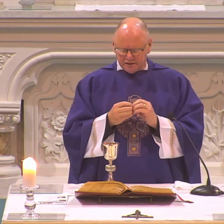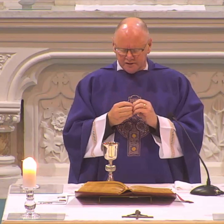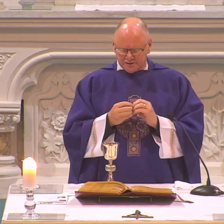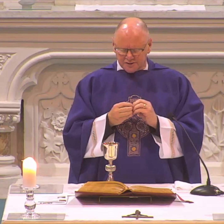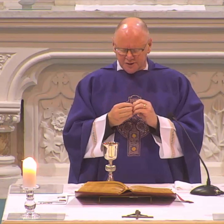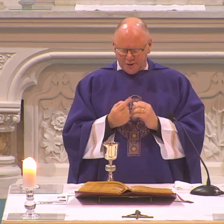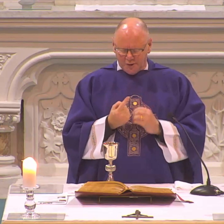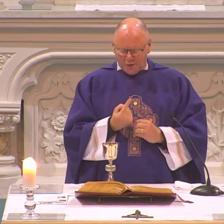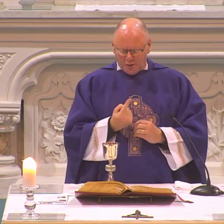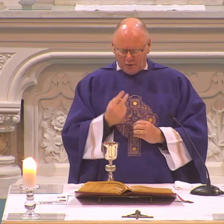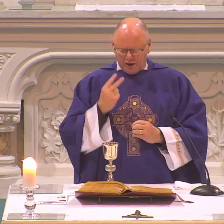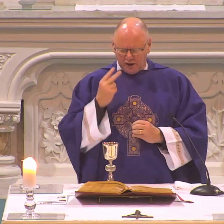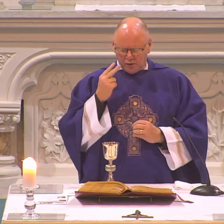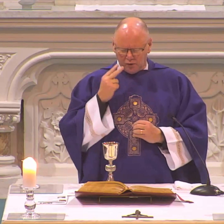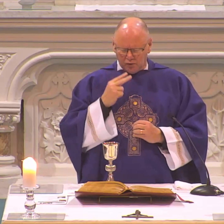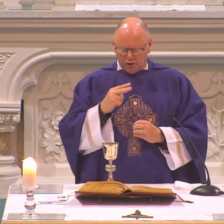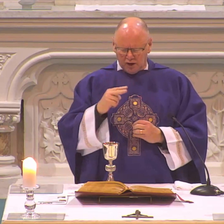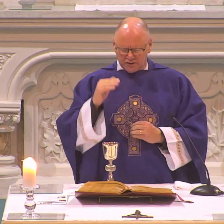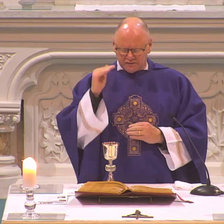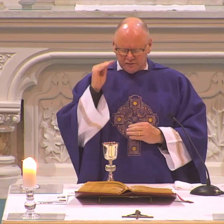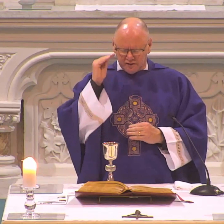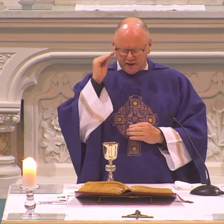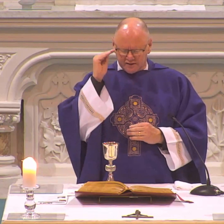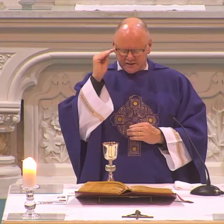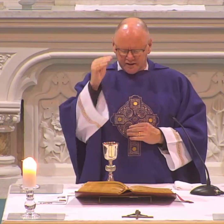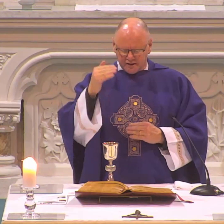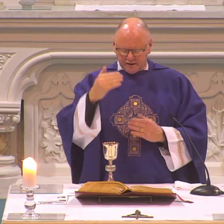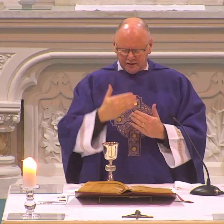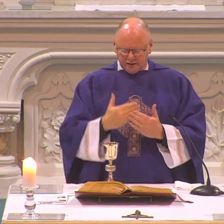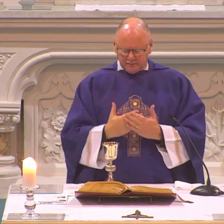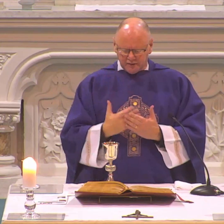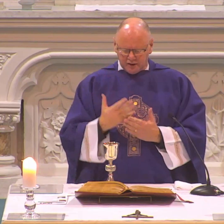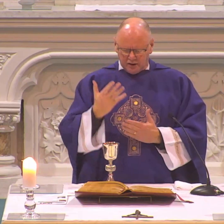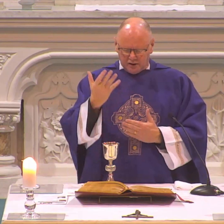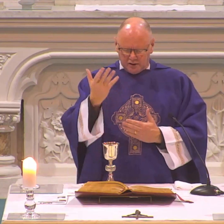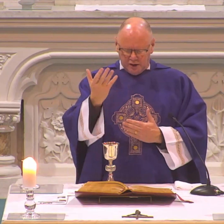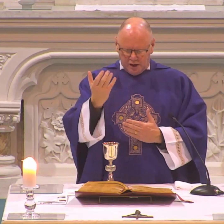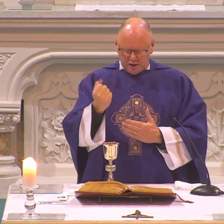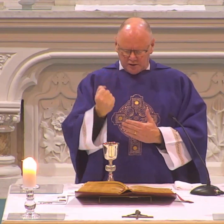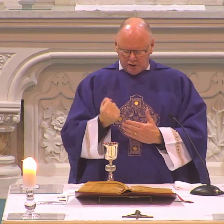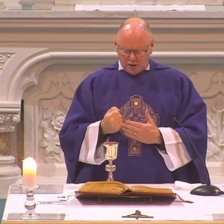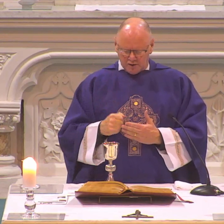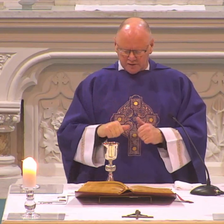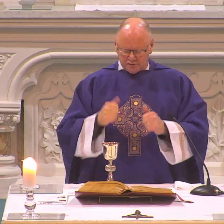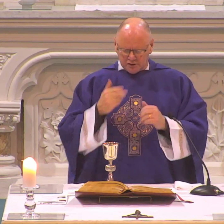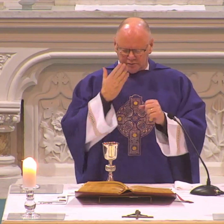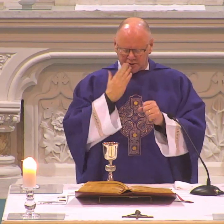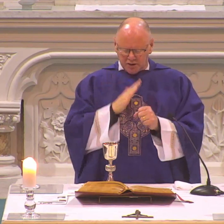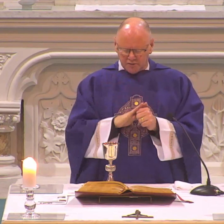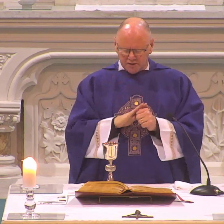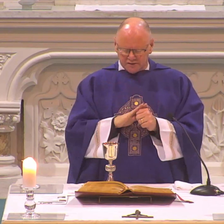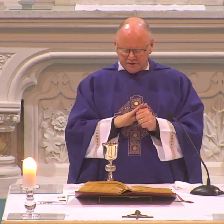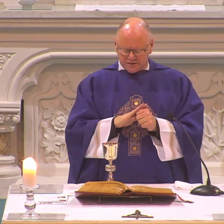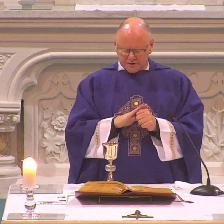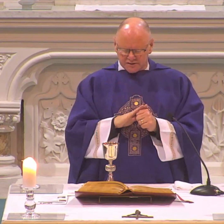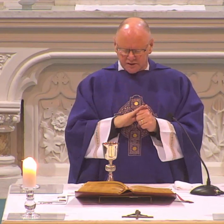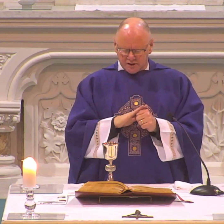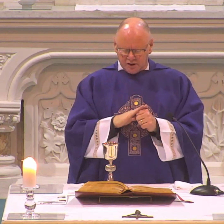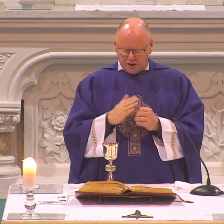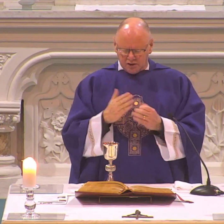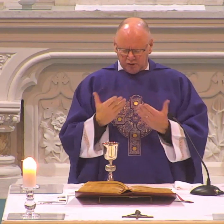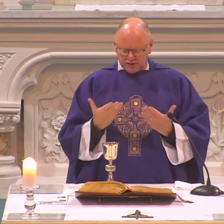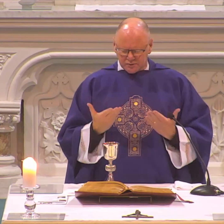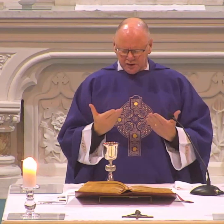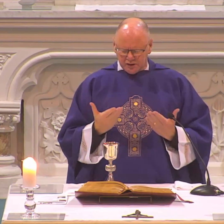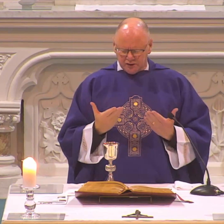manifest, we who watch for that day may inherit the great promise